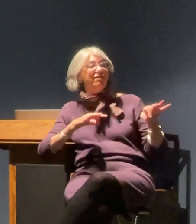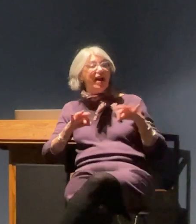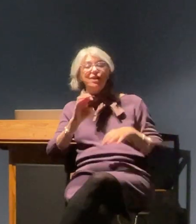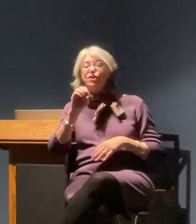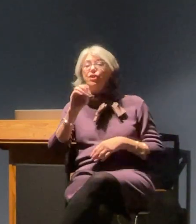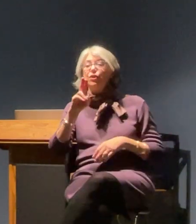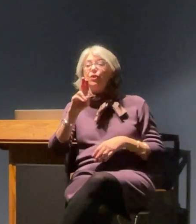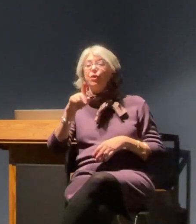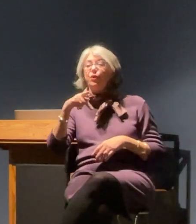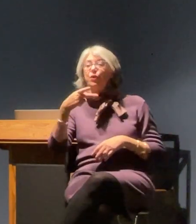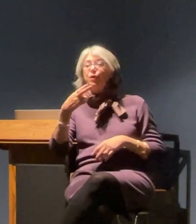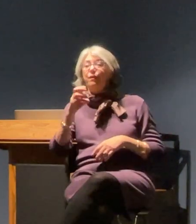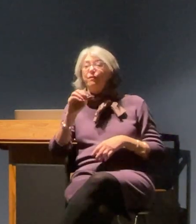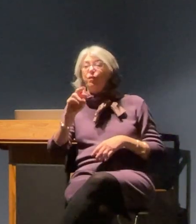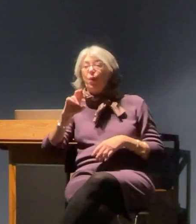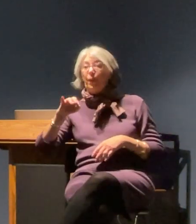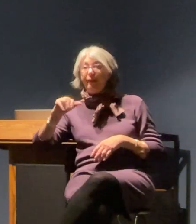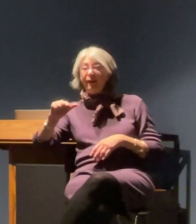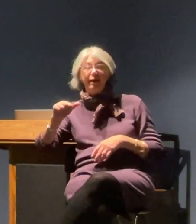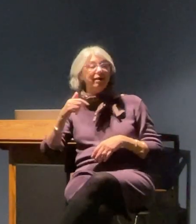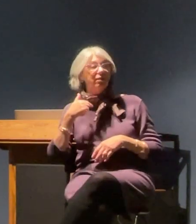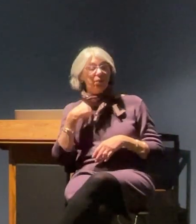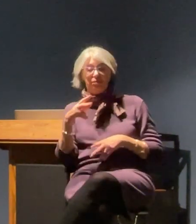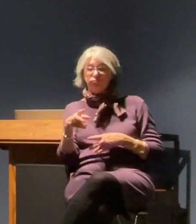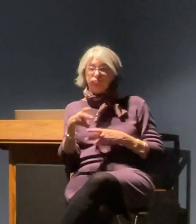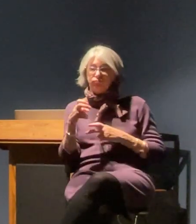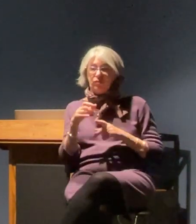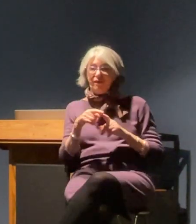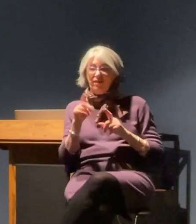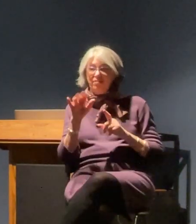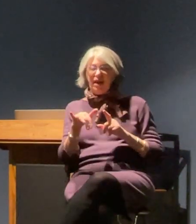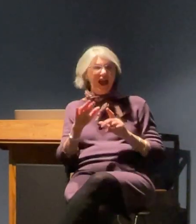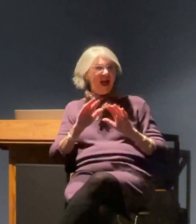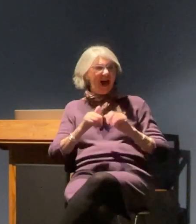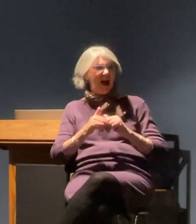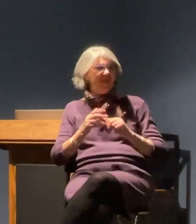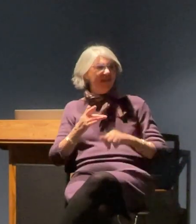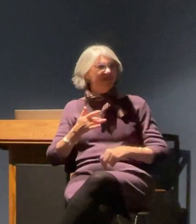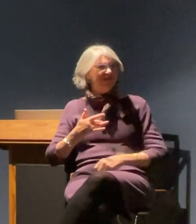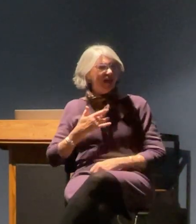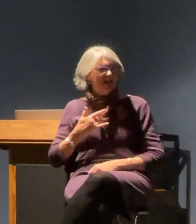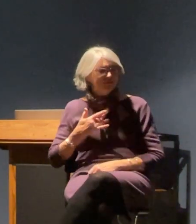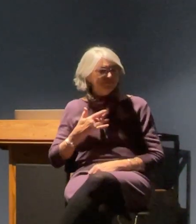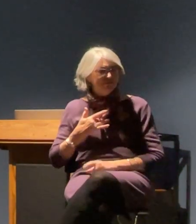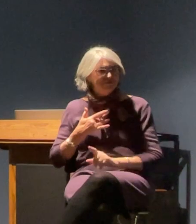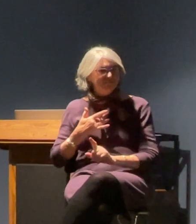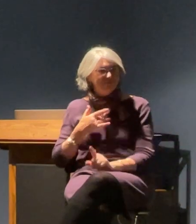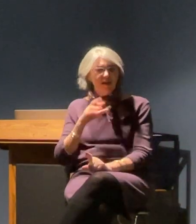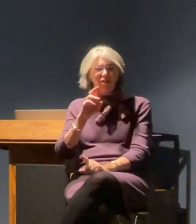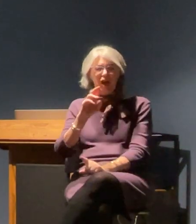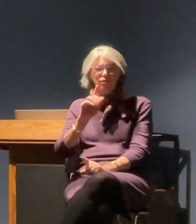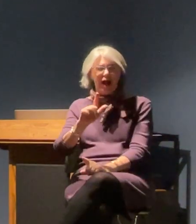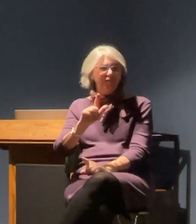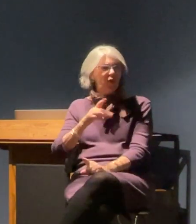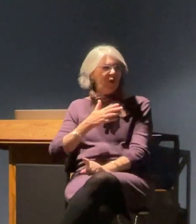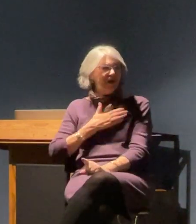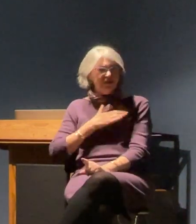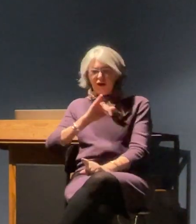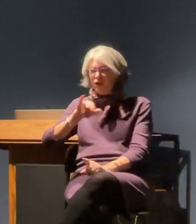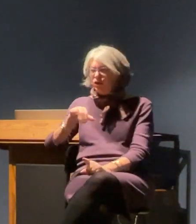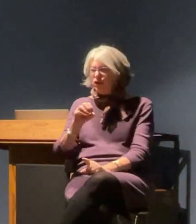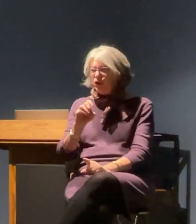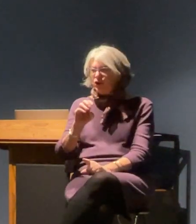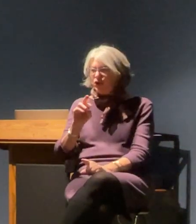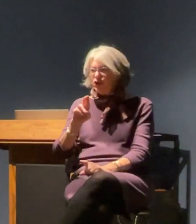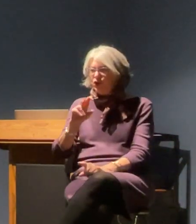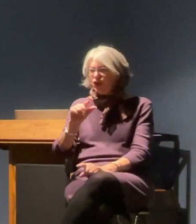Euphoria. So what I was able to kind of like pull out from participants was how they felt with that Ralph Lauren with the Jordans on their feet, the